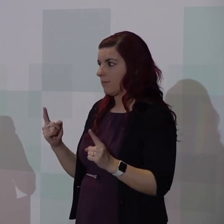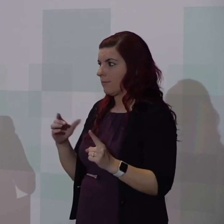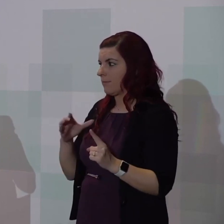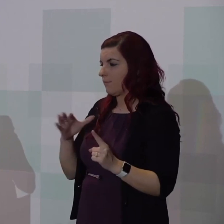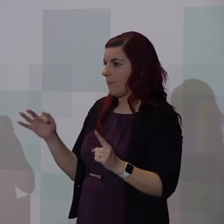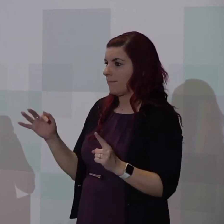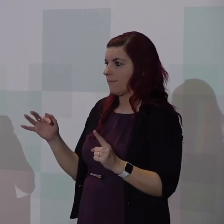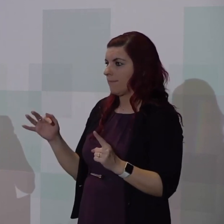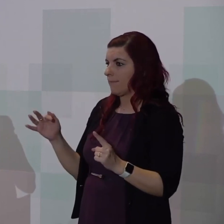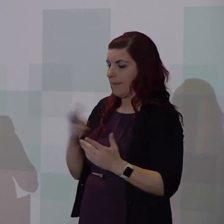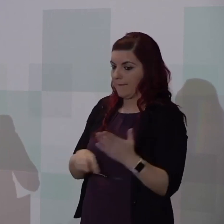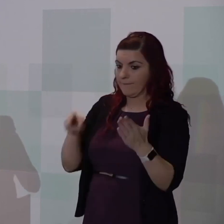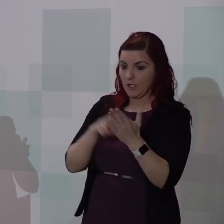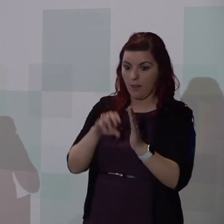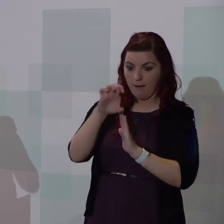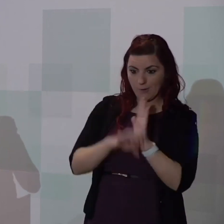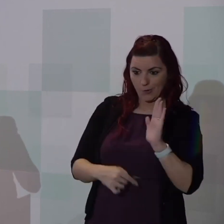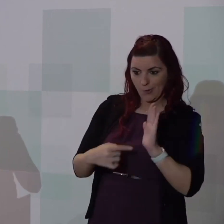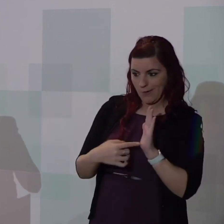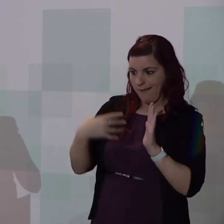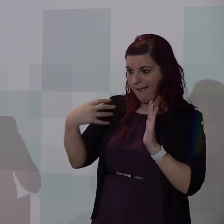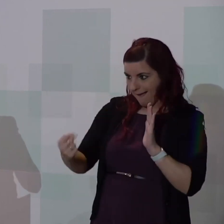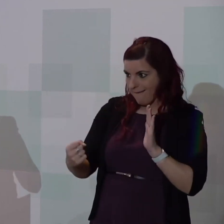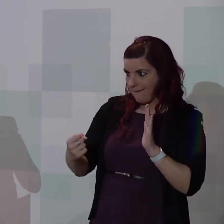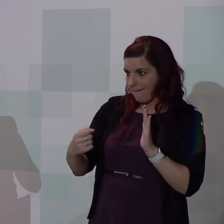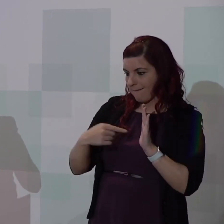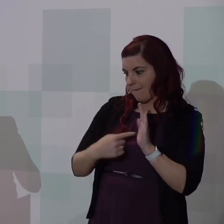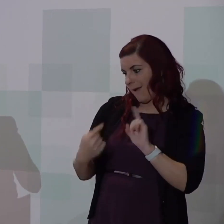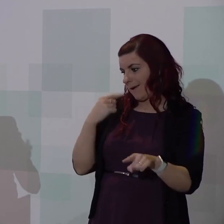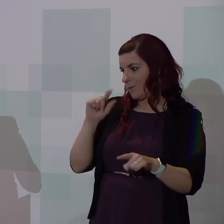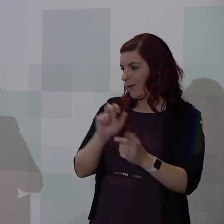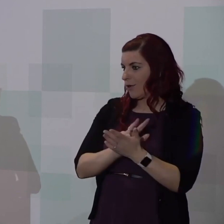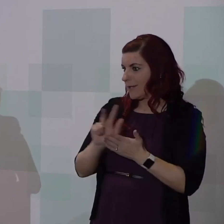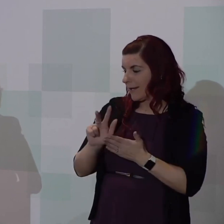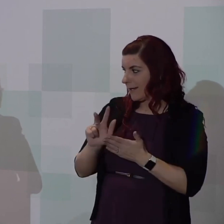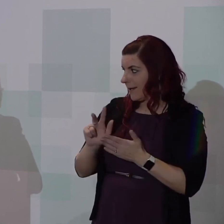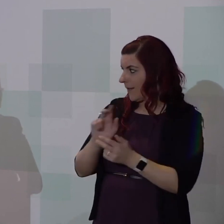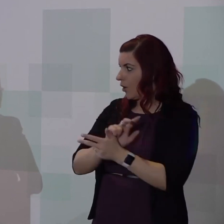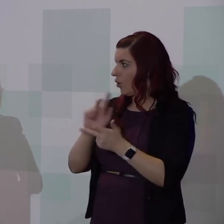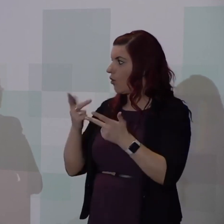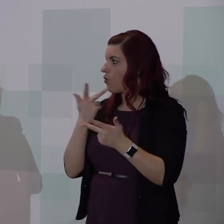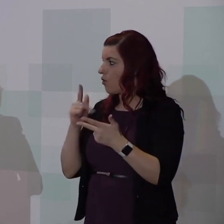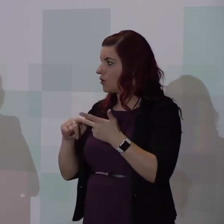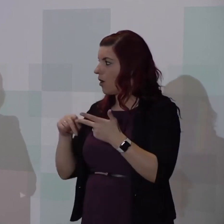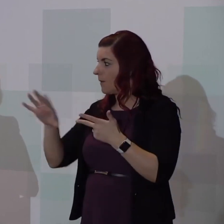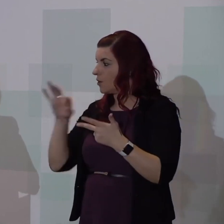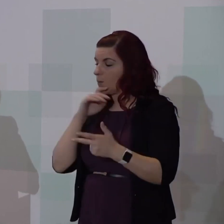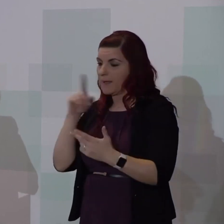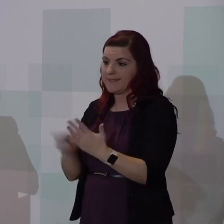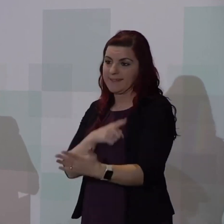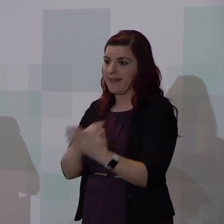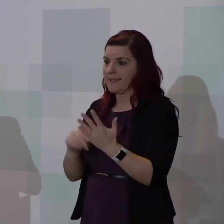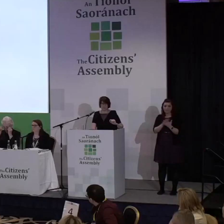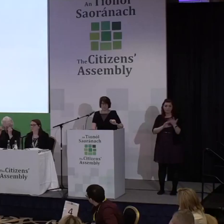the Convention on the Constitution had preferred in 2013. And the final option to conclude was simply